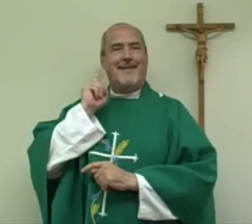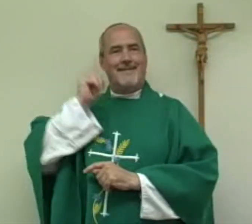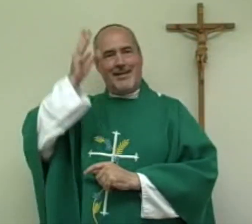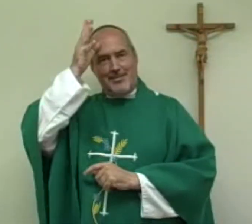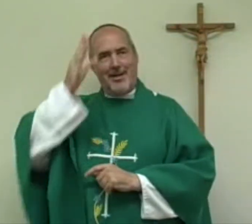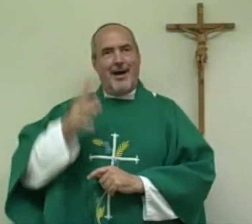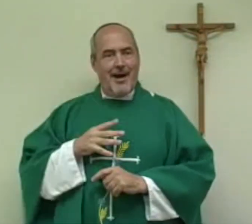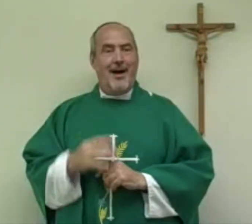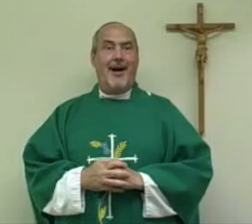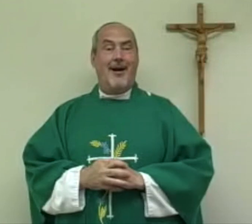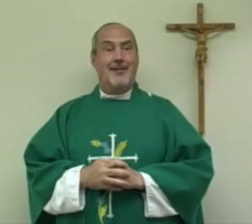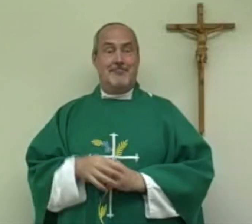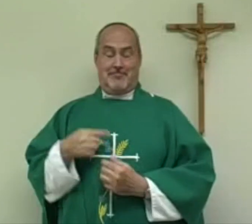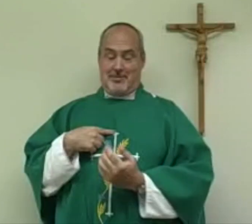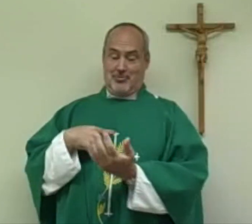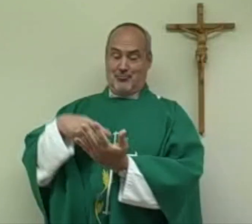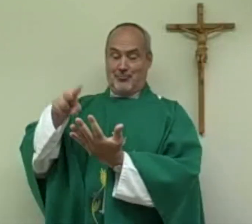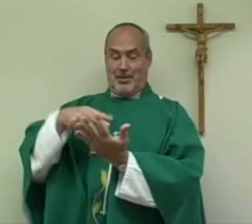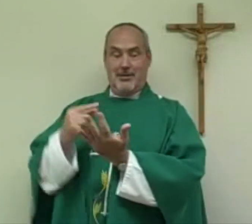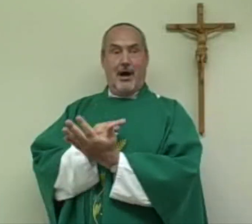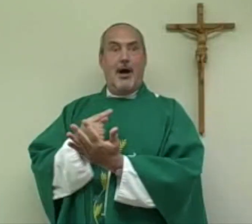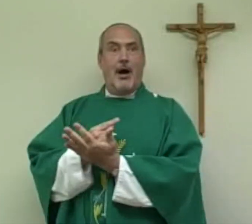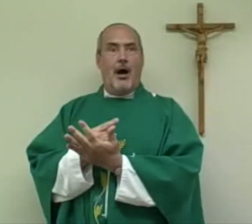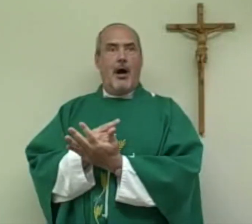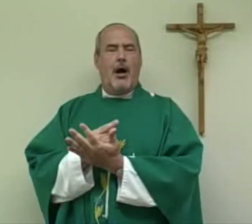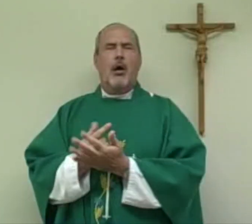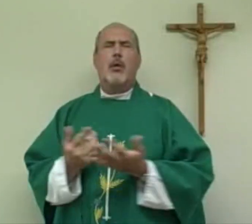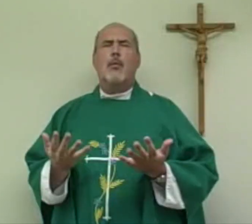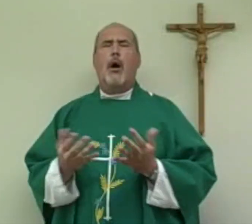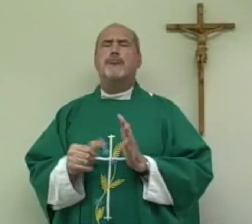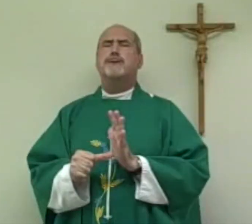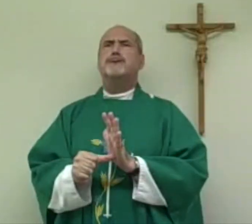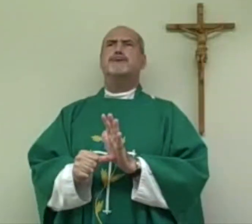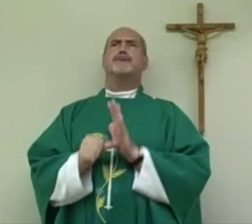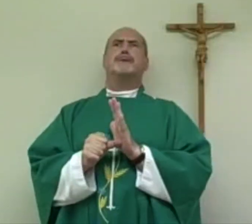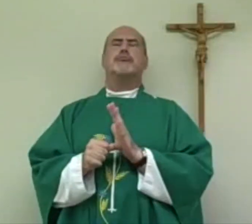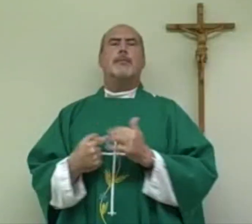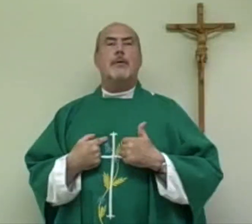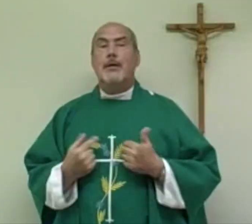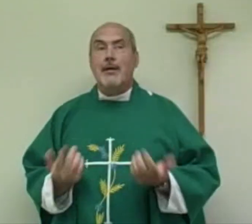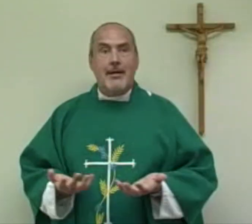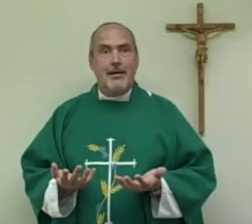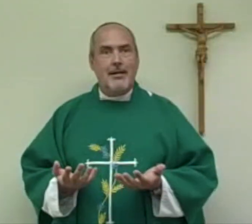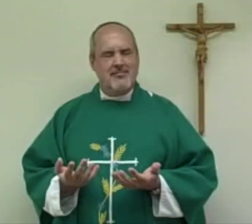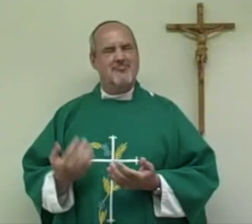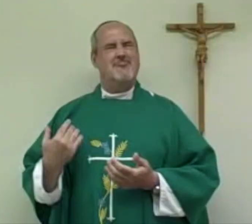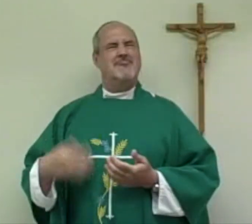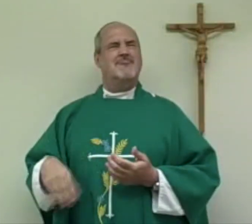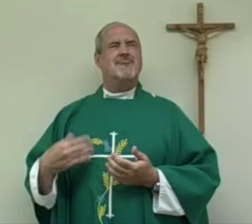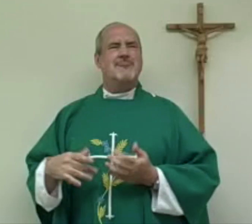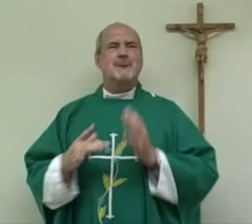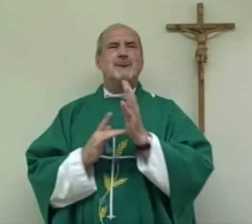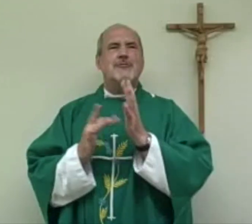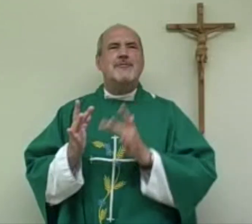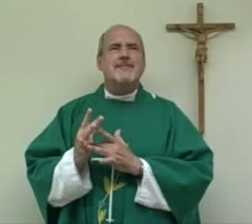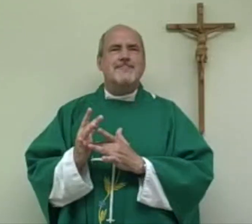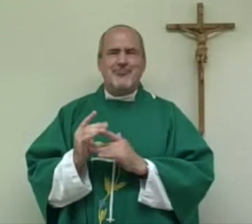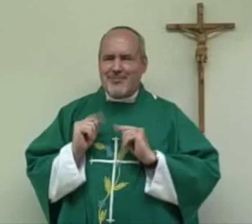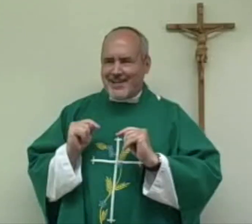Today's gospel tells us of when Jesus met a deaf man. And when I was reading this today, what really stood out to